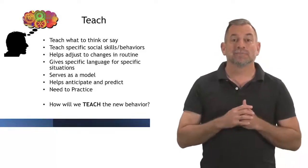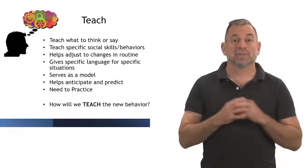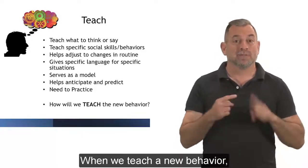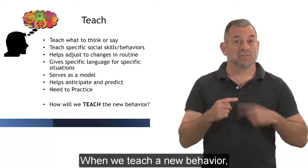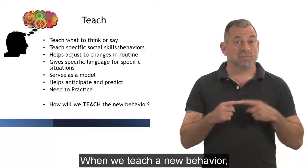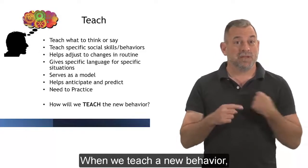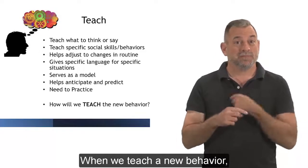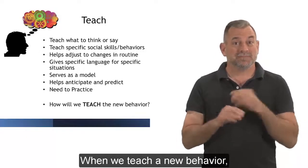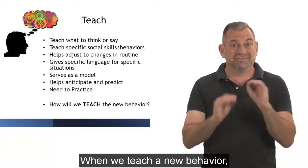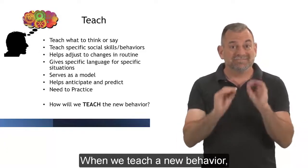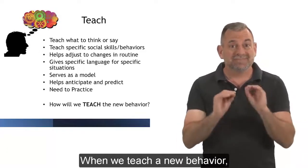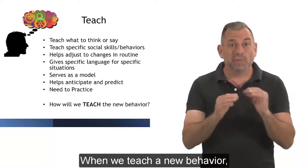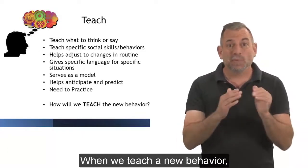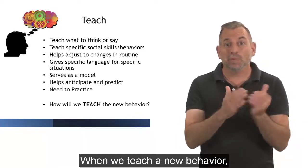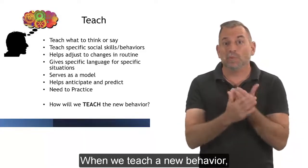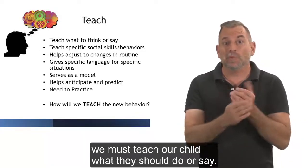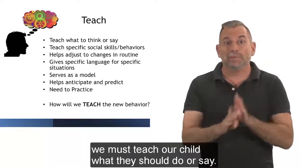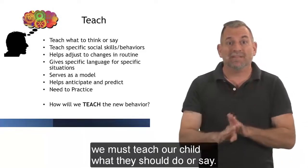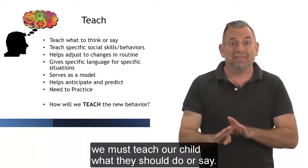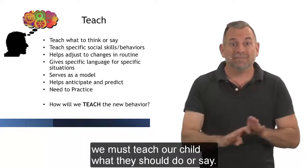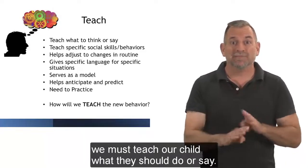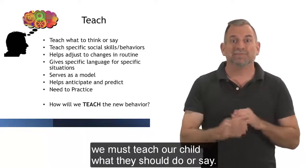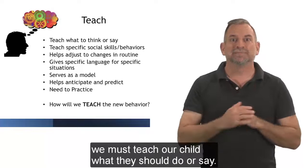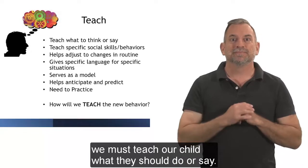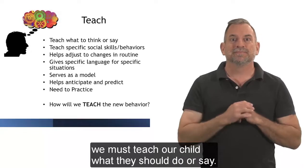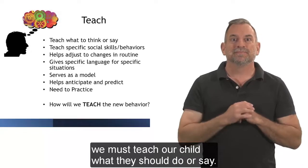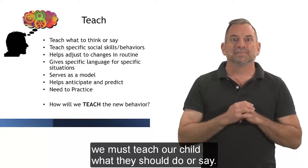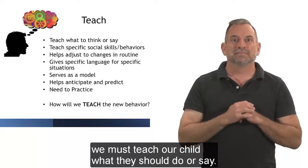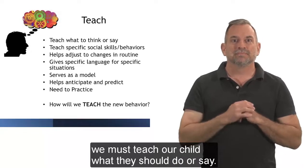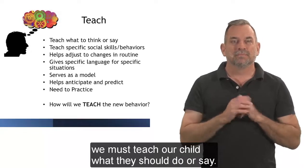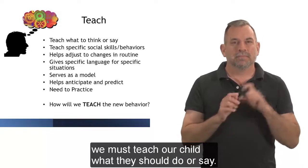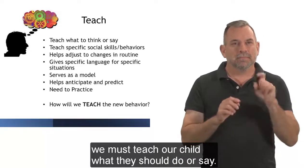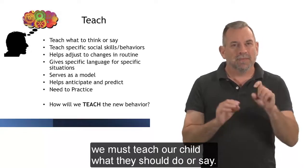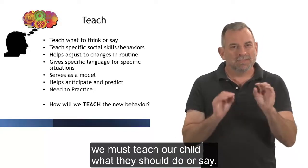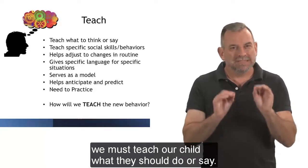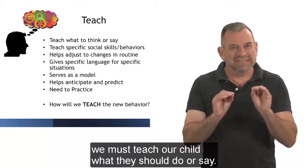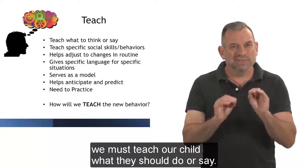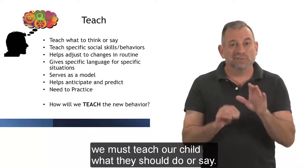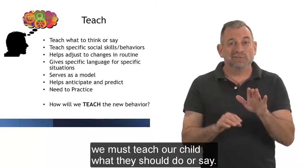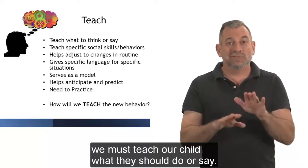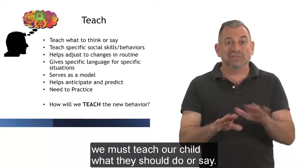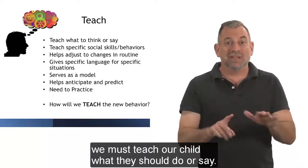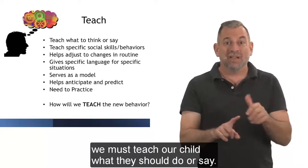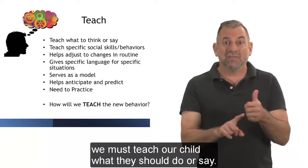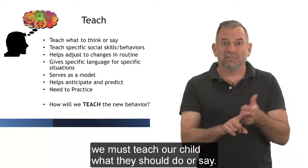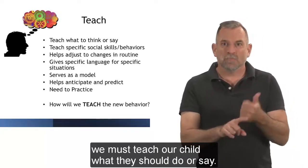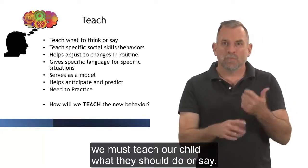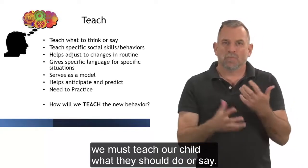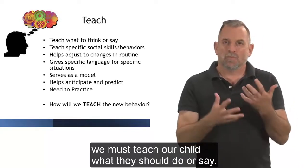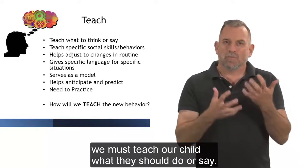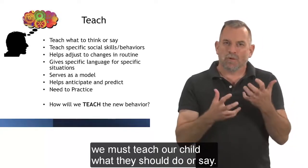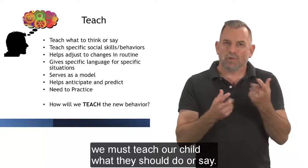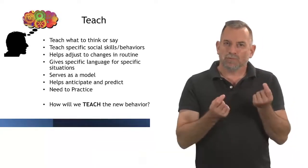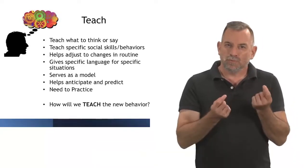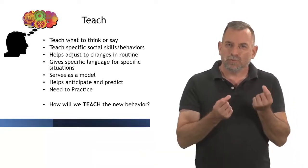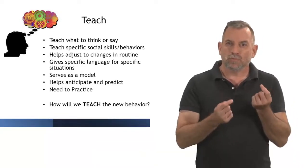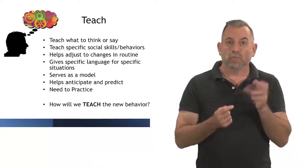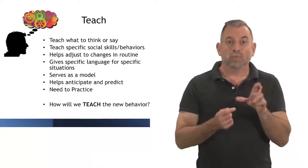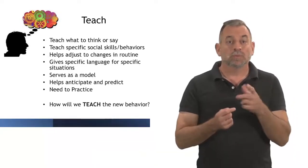When we teach a new behavior, we must teach our child what they should do or say.